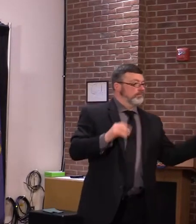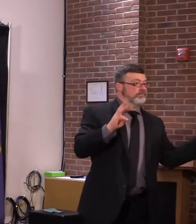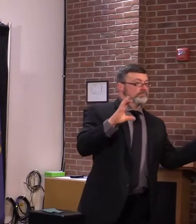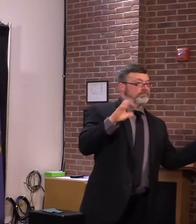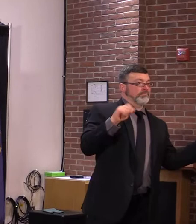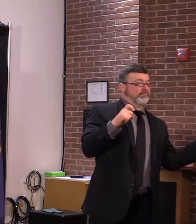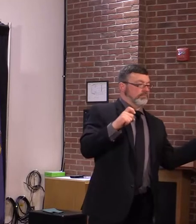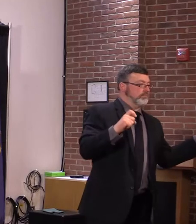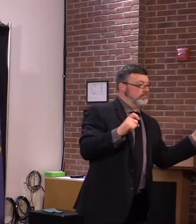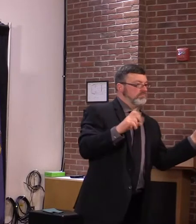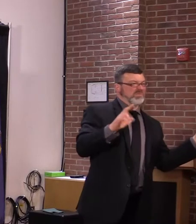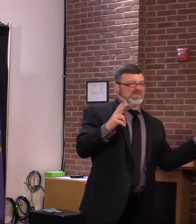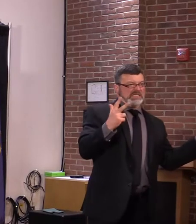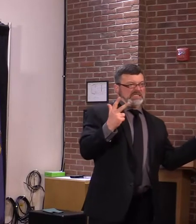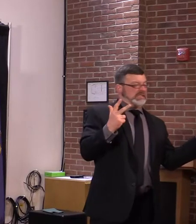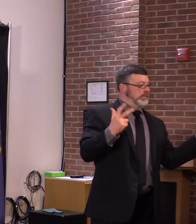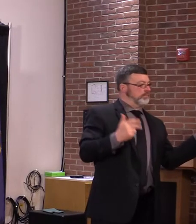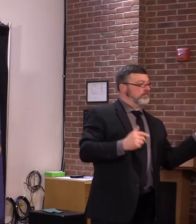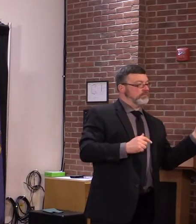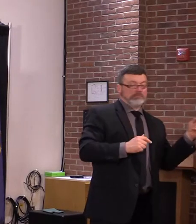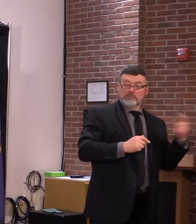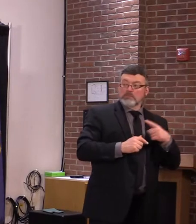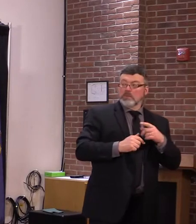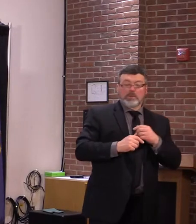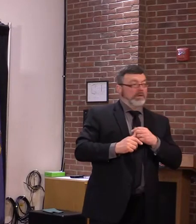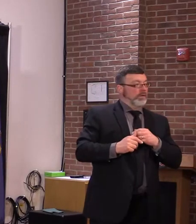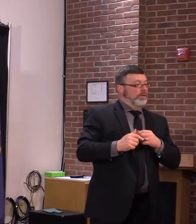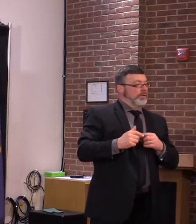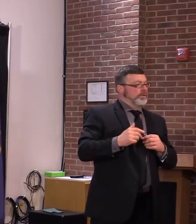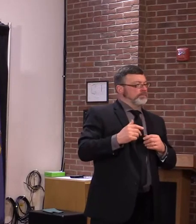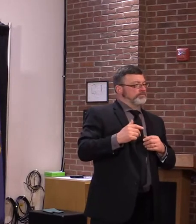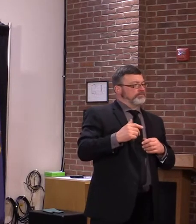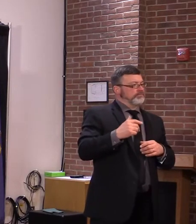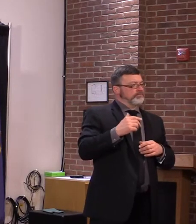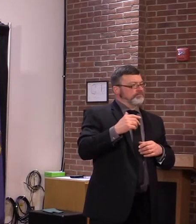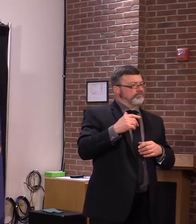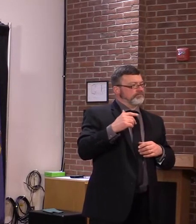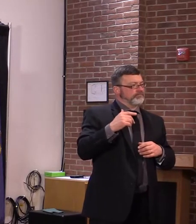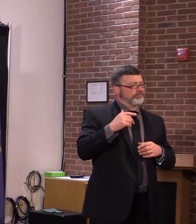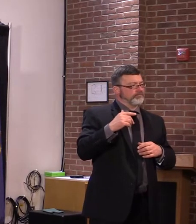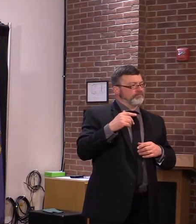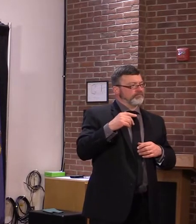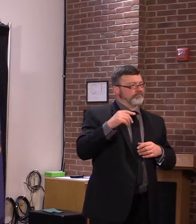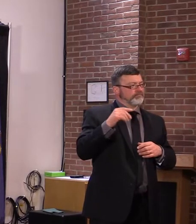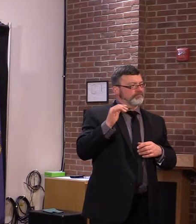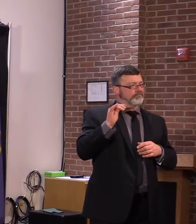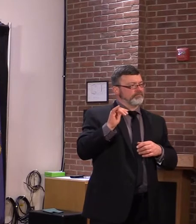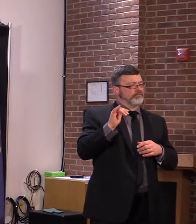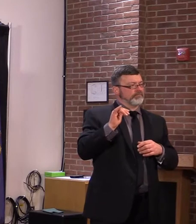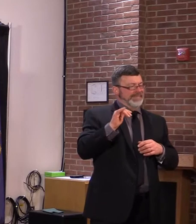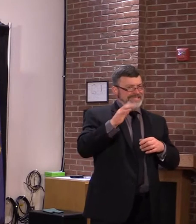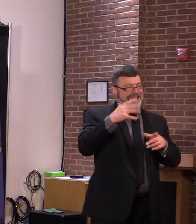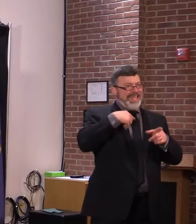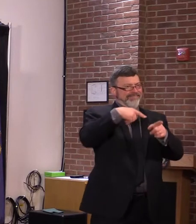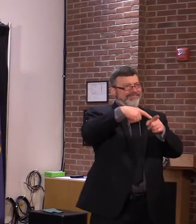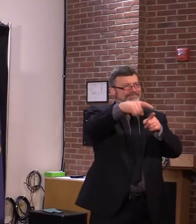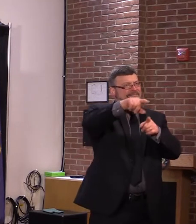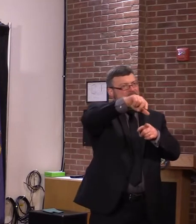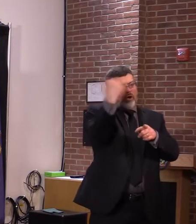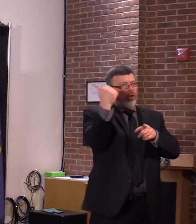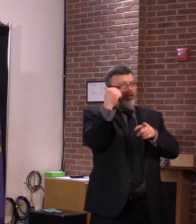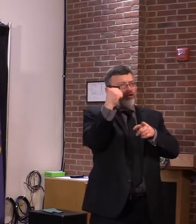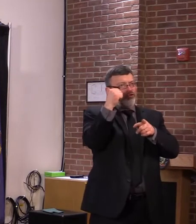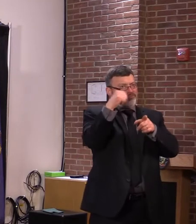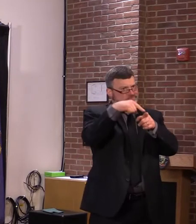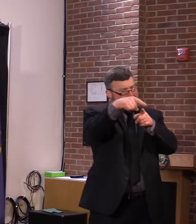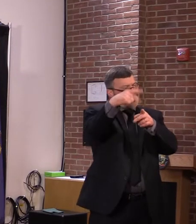know, I guess, what do we know about this new BA.2 variant? I guess it's an offshoot of Omicron. There's